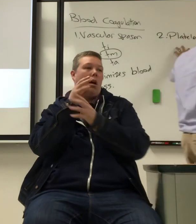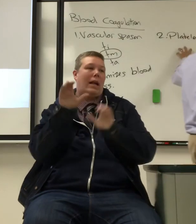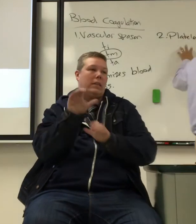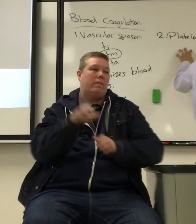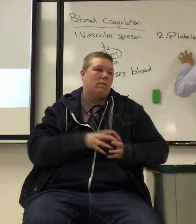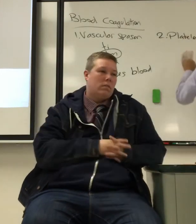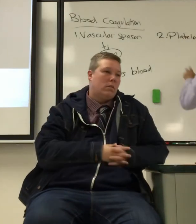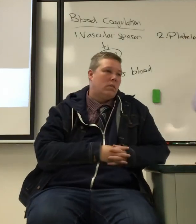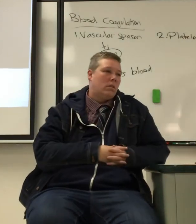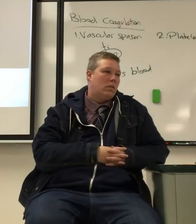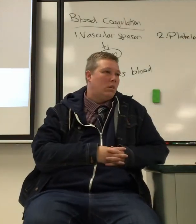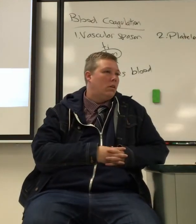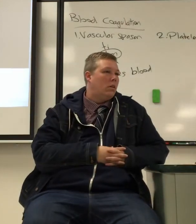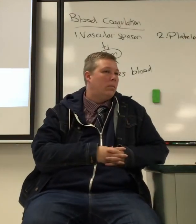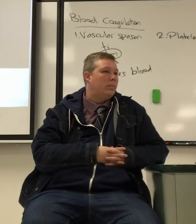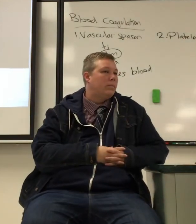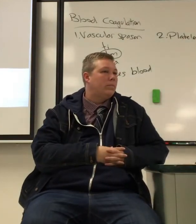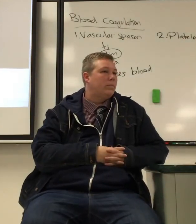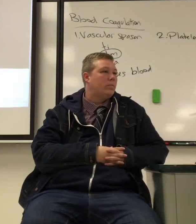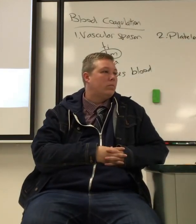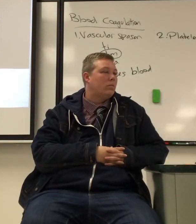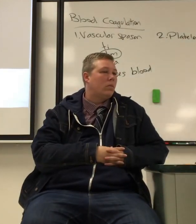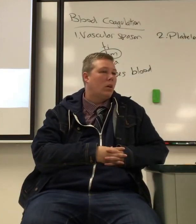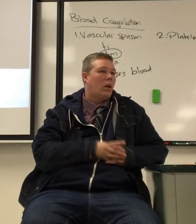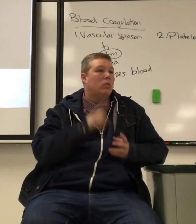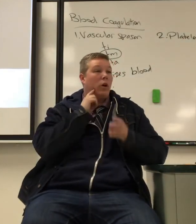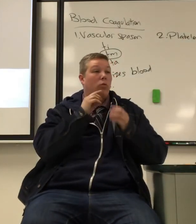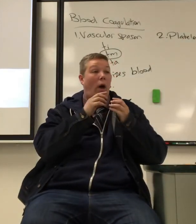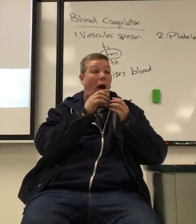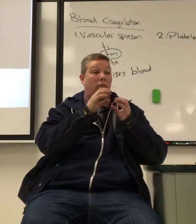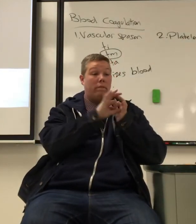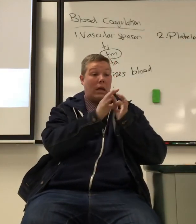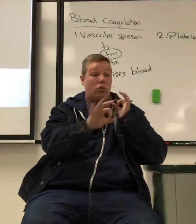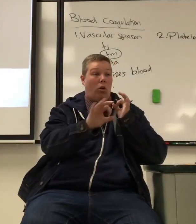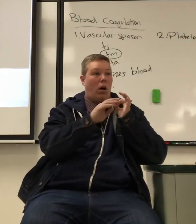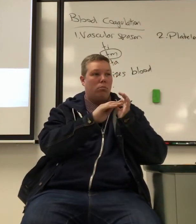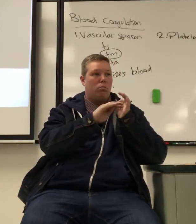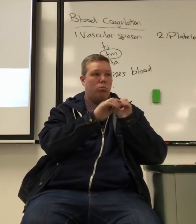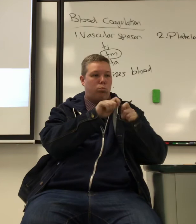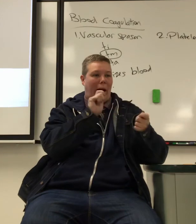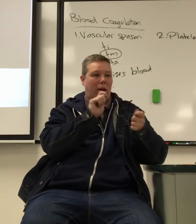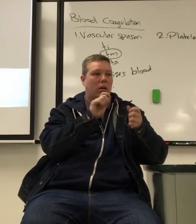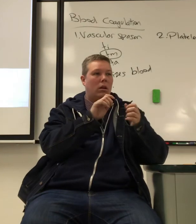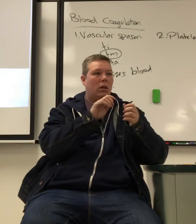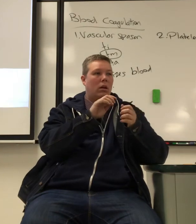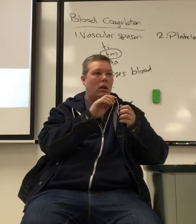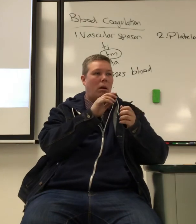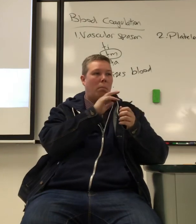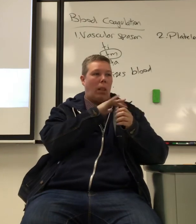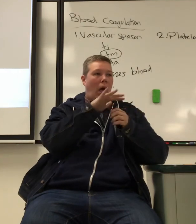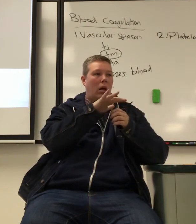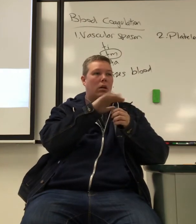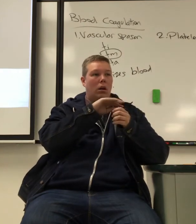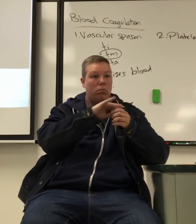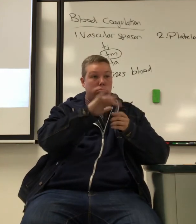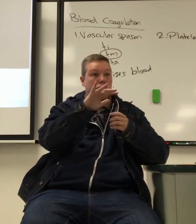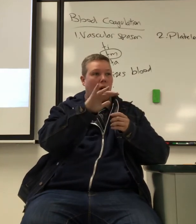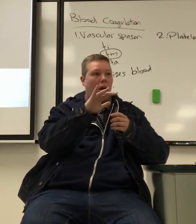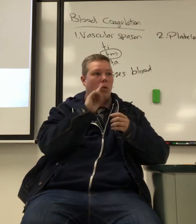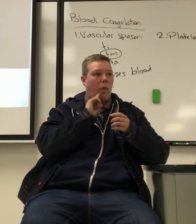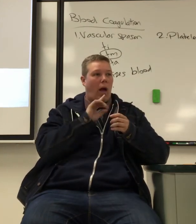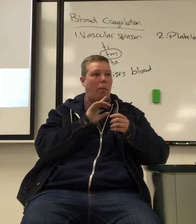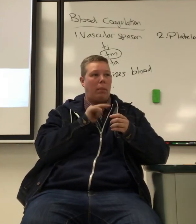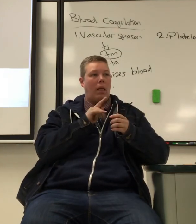process that they go to. What's going to happen is you get a break in a blood vessel. Blood's flowing by, and the platelets would adhere to the exposed